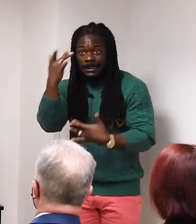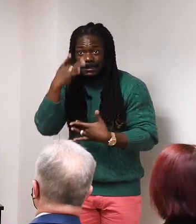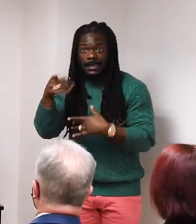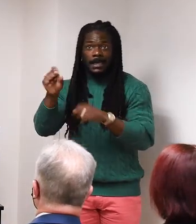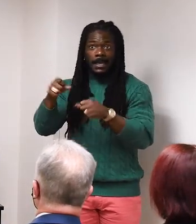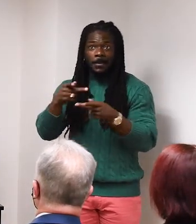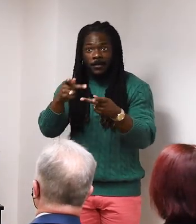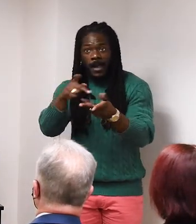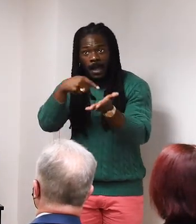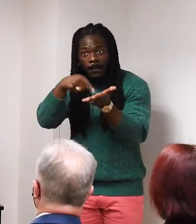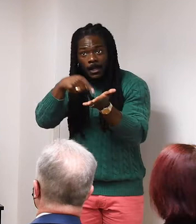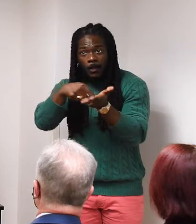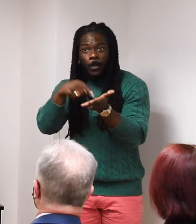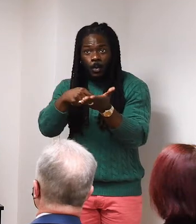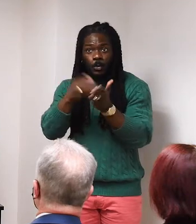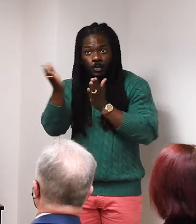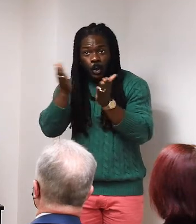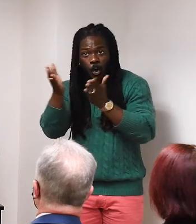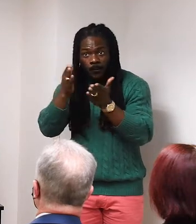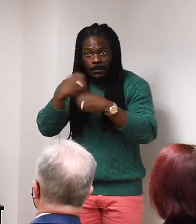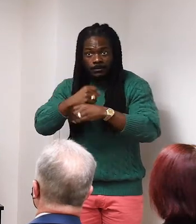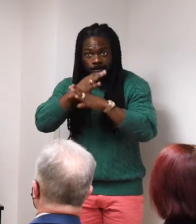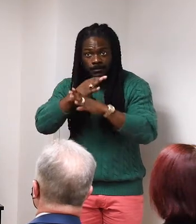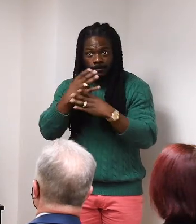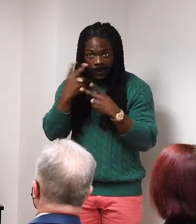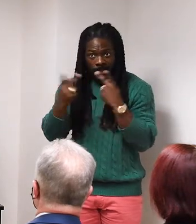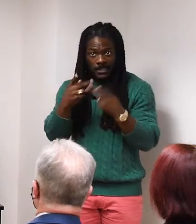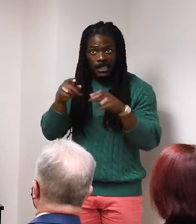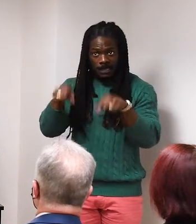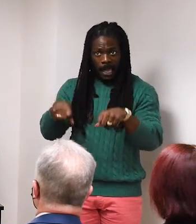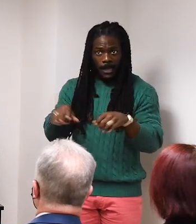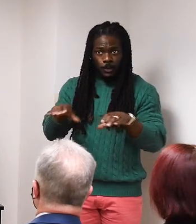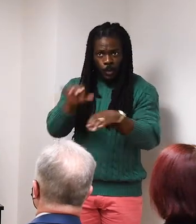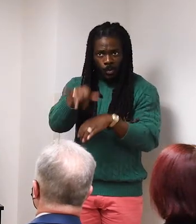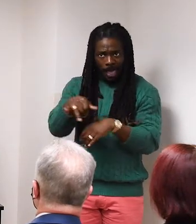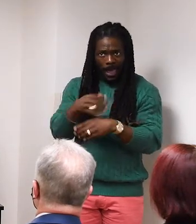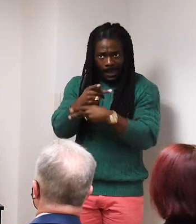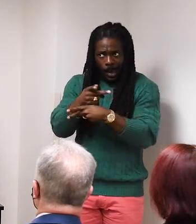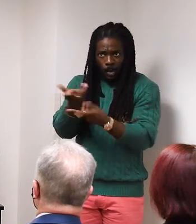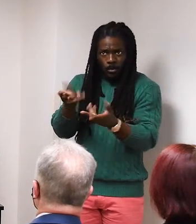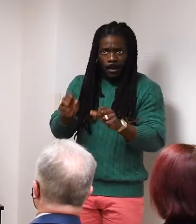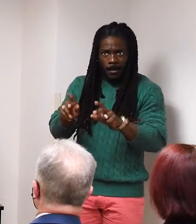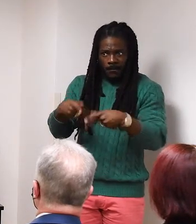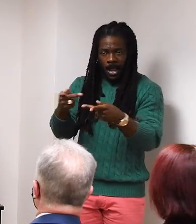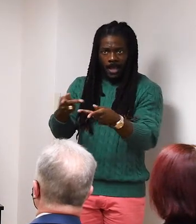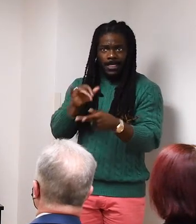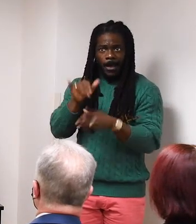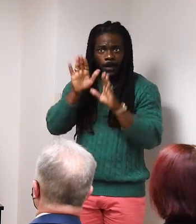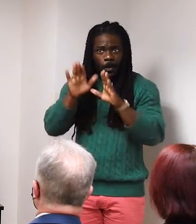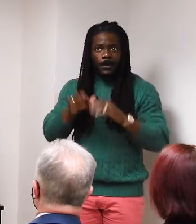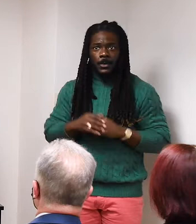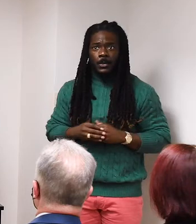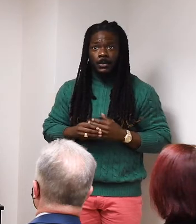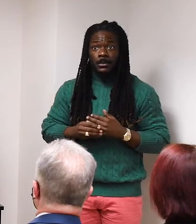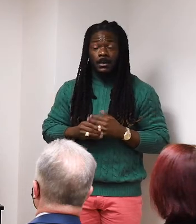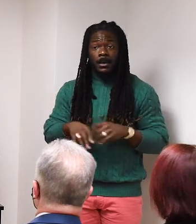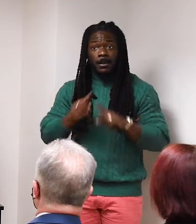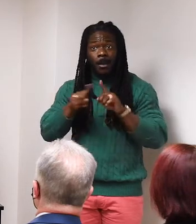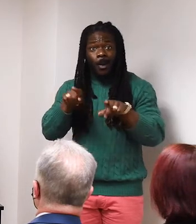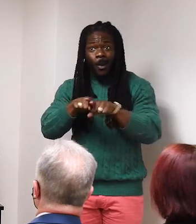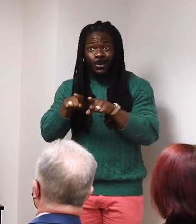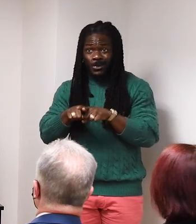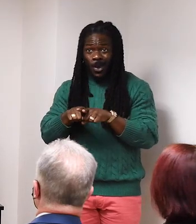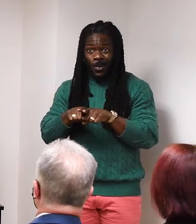billable telemedicine visit and provide that continuity of care, which would be great. But also what's